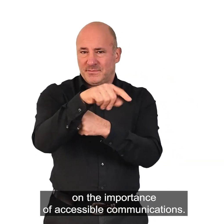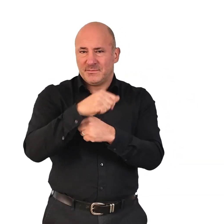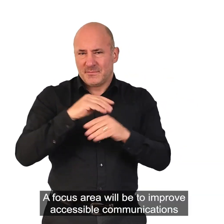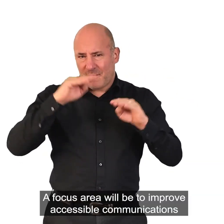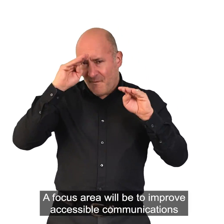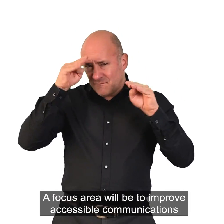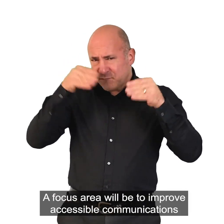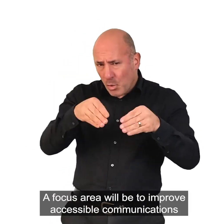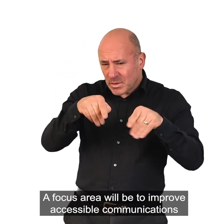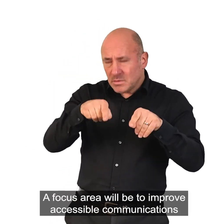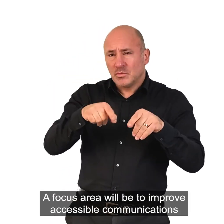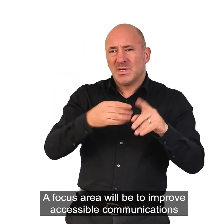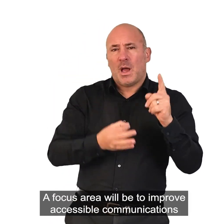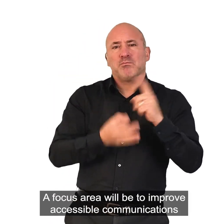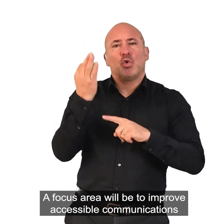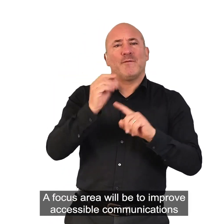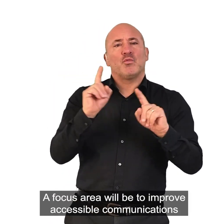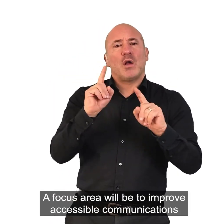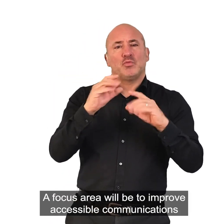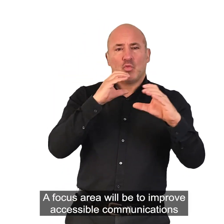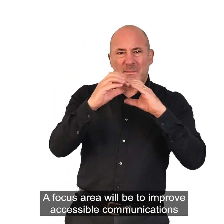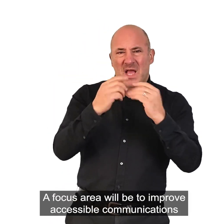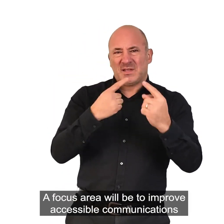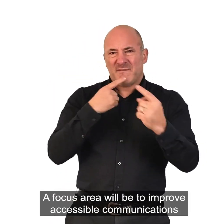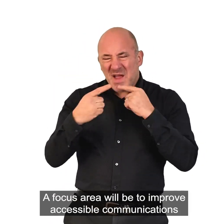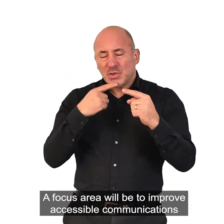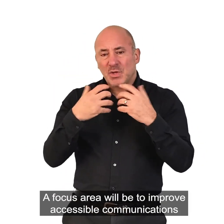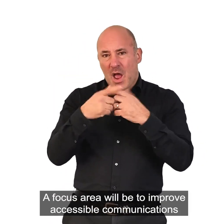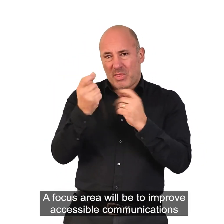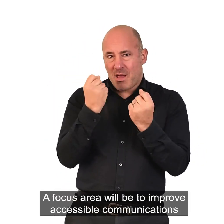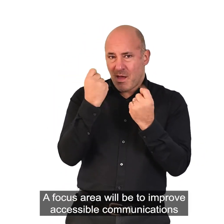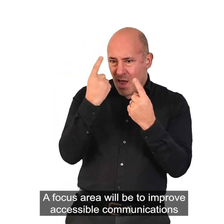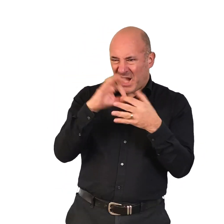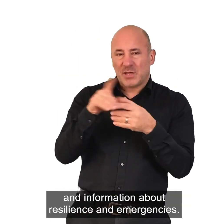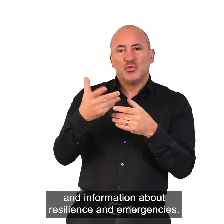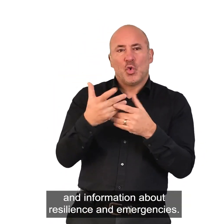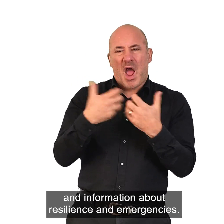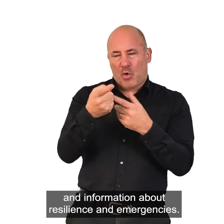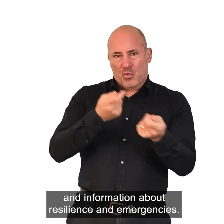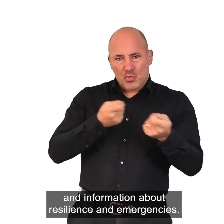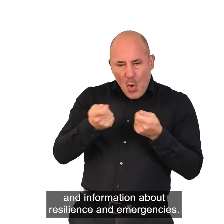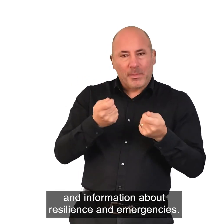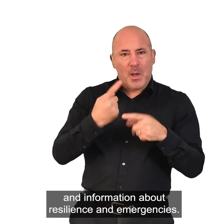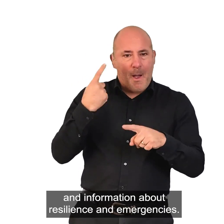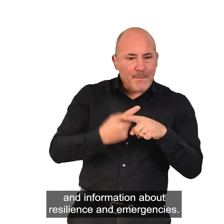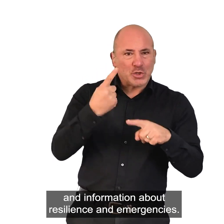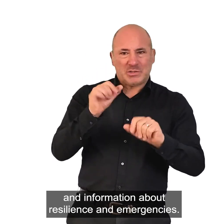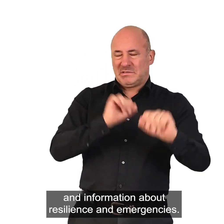A focus area will be to improve accessible communications and information about resilience and